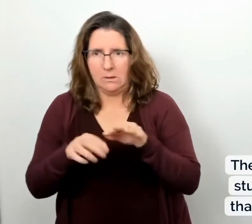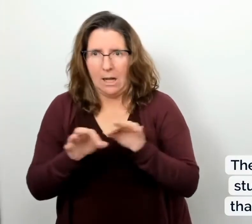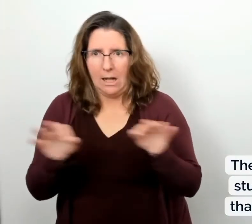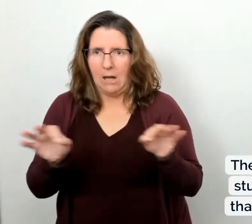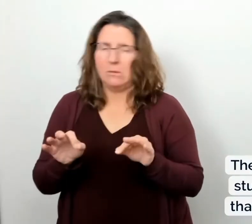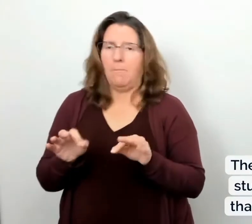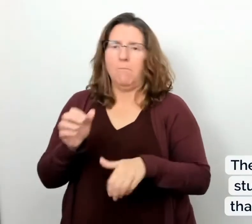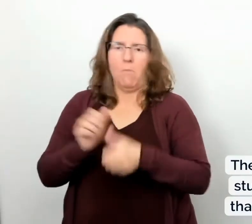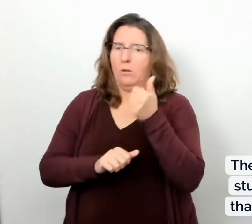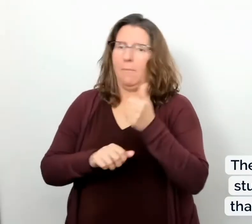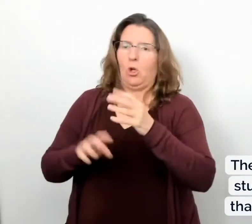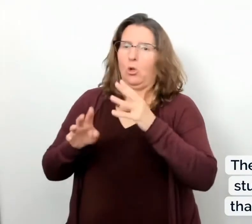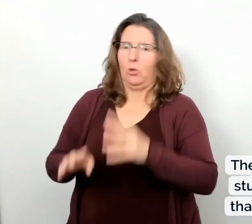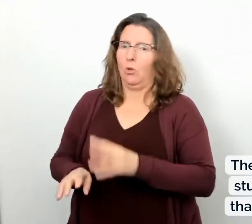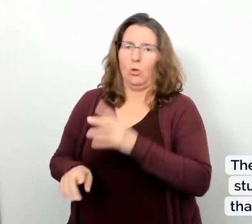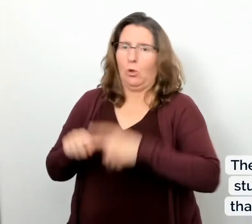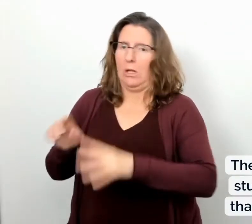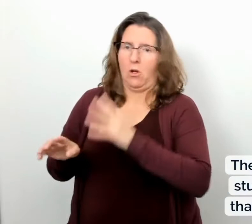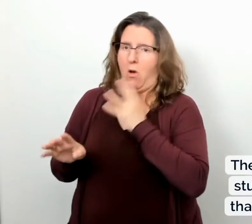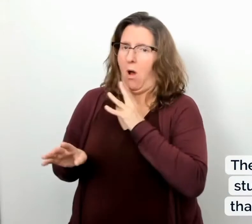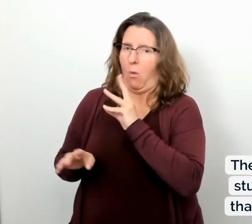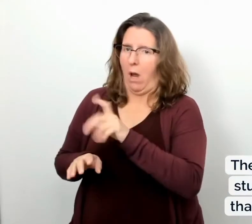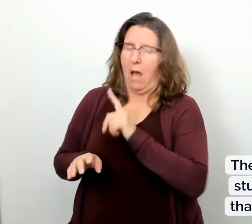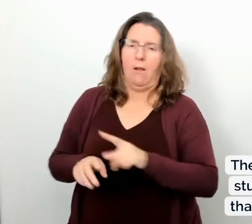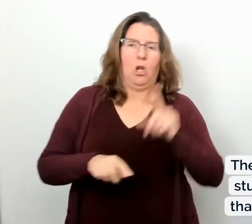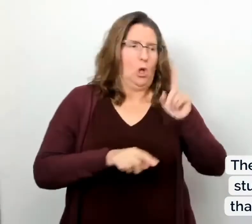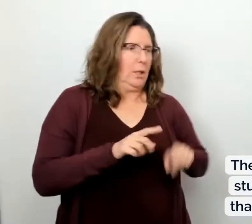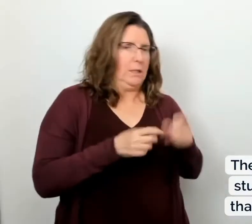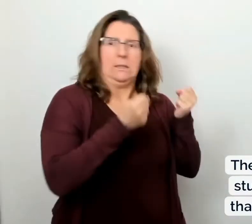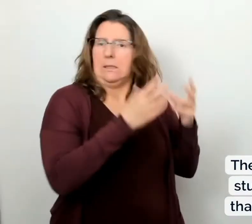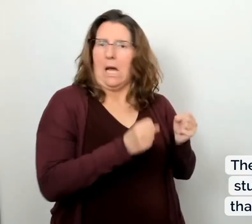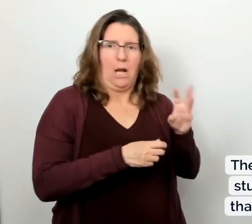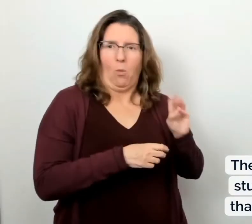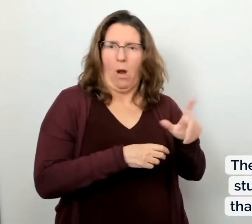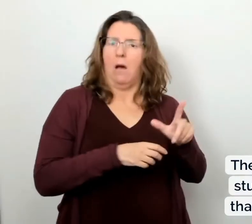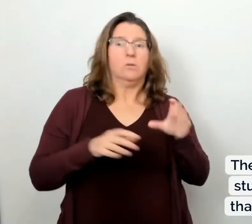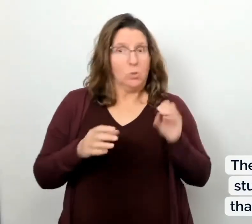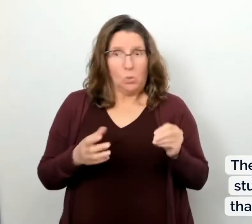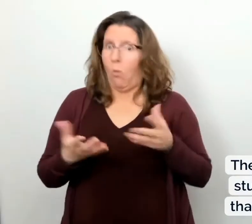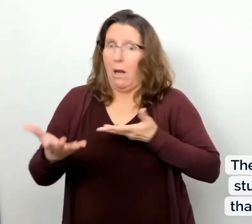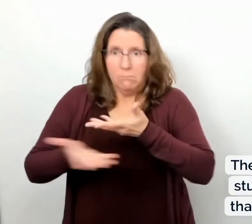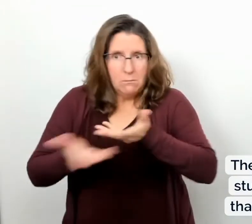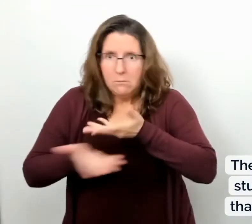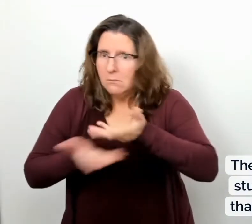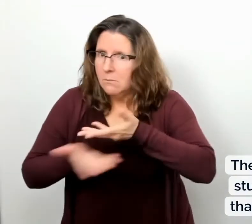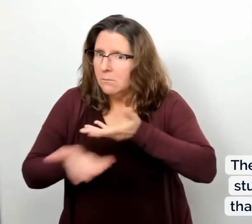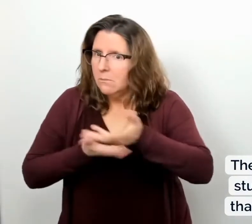intellectual disability. In my class, we worked on language development in ASL. Most of them could neither speak nor